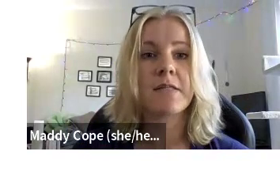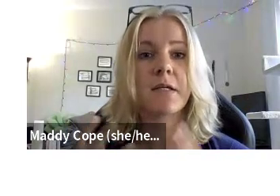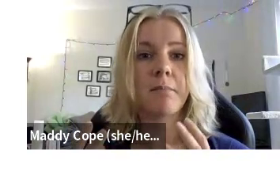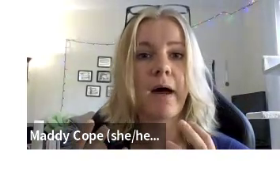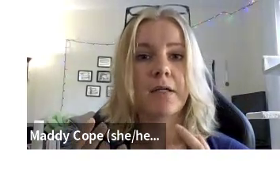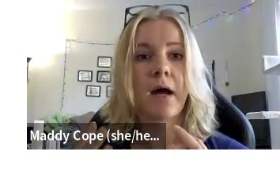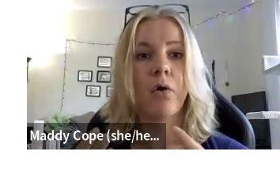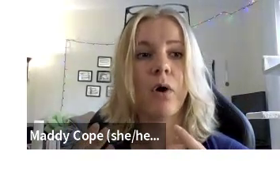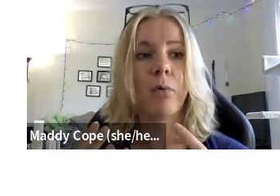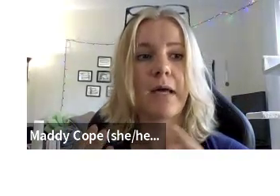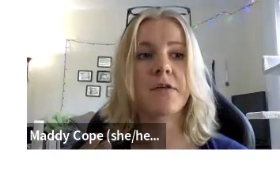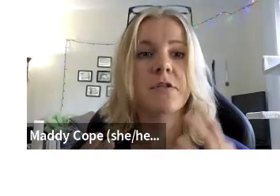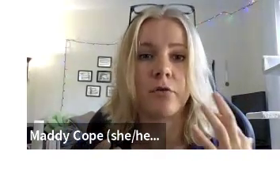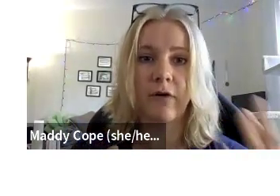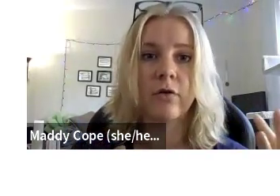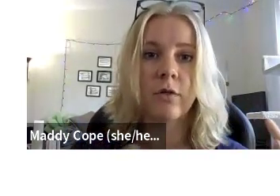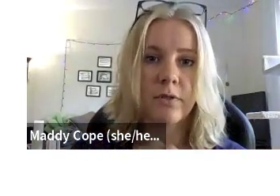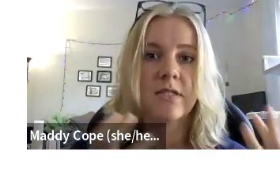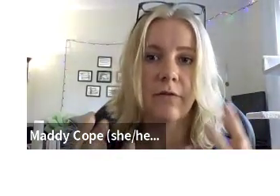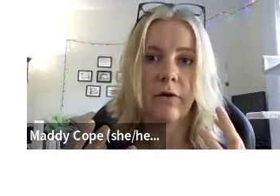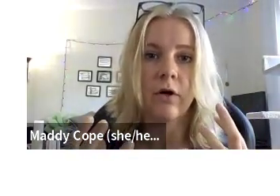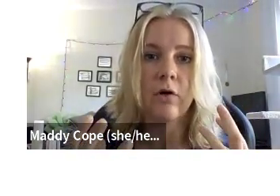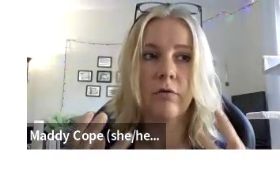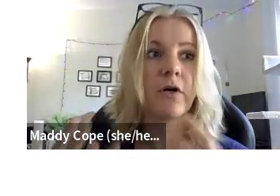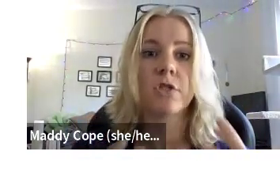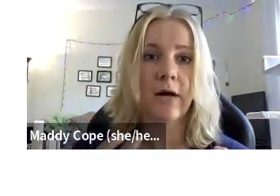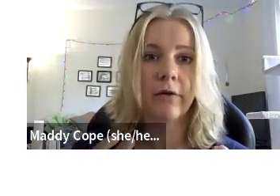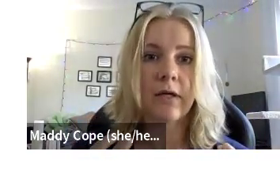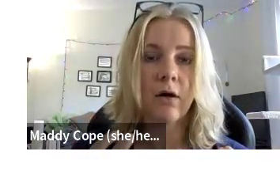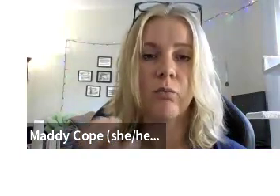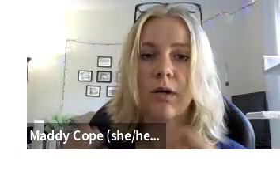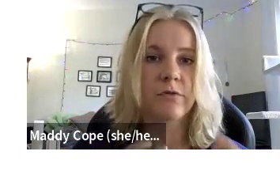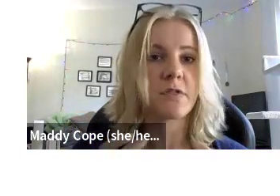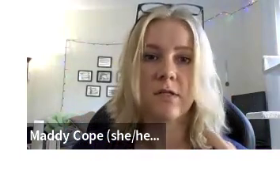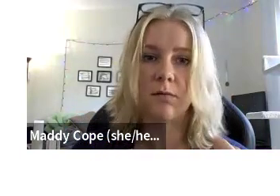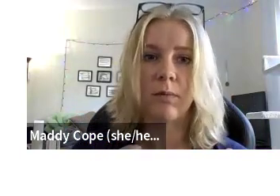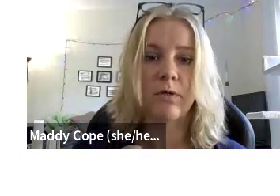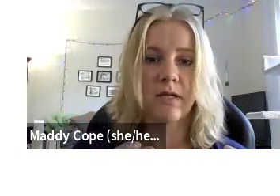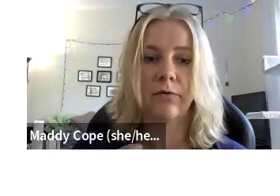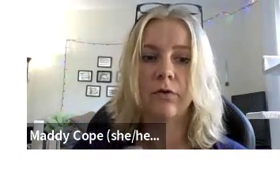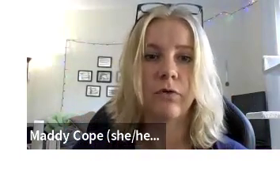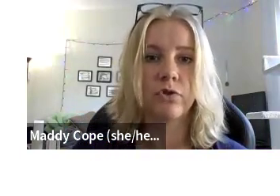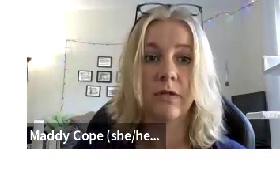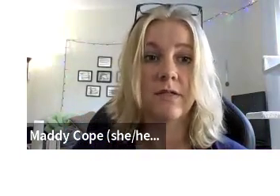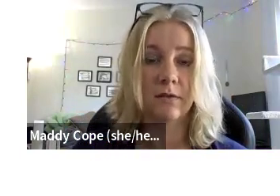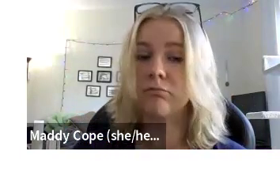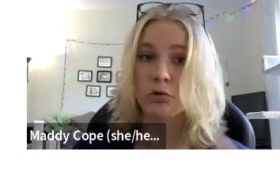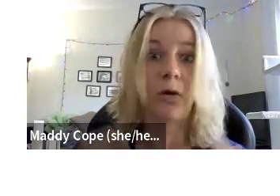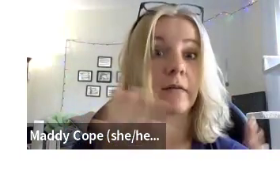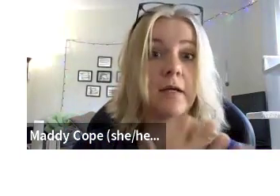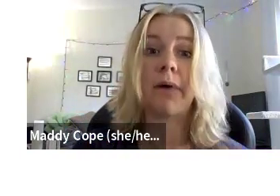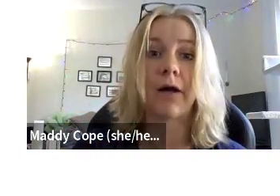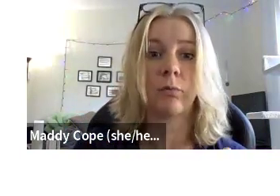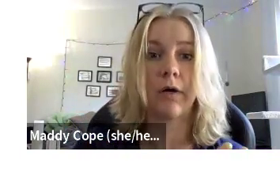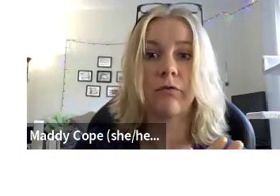that's going to impact how we ask our vendor to put together the functionality of whatever system we put together in the future. And that's going to